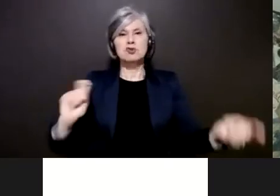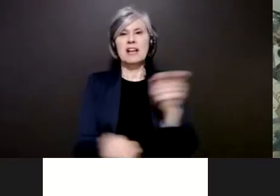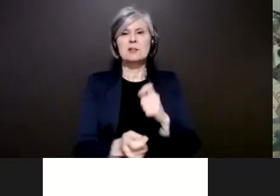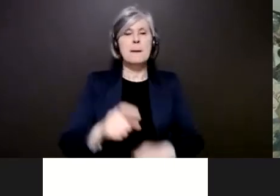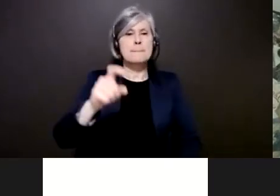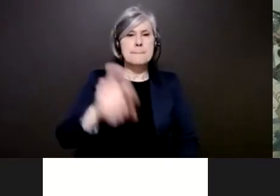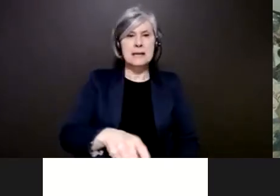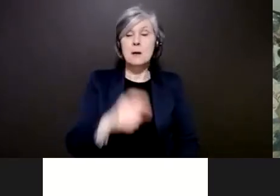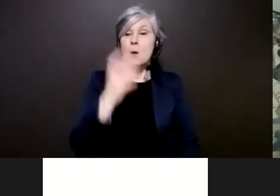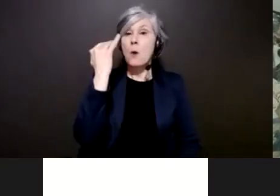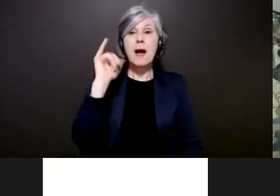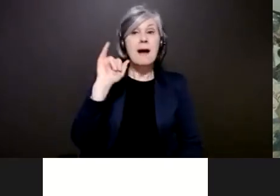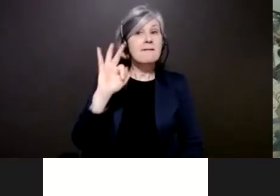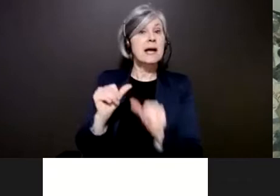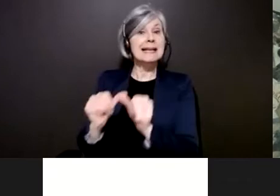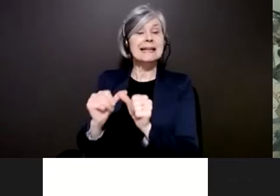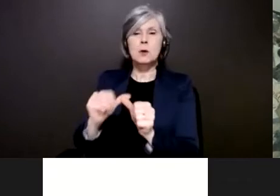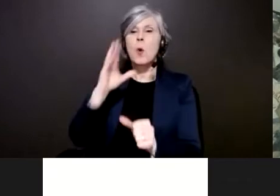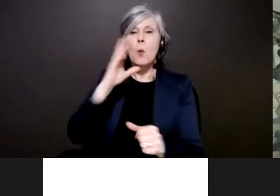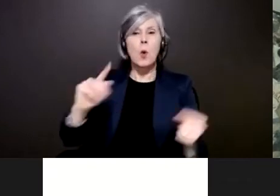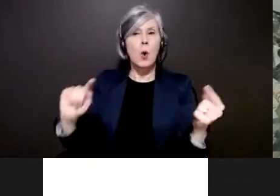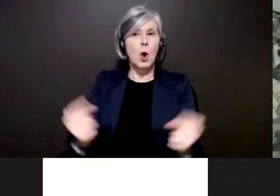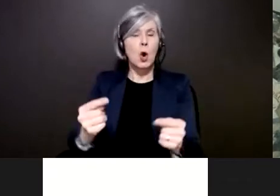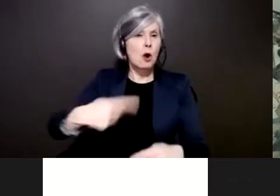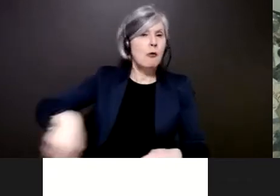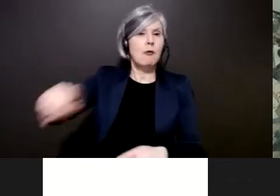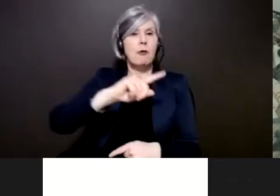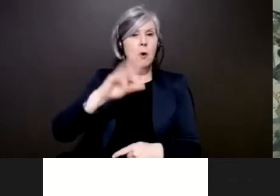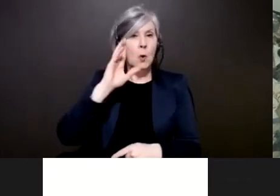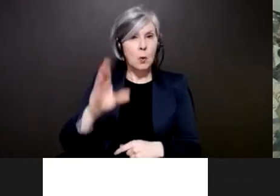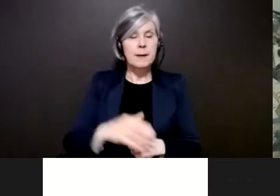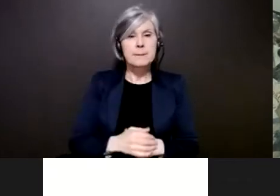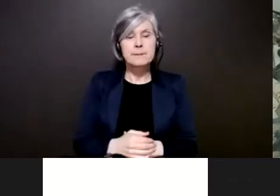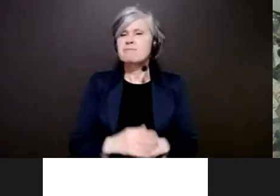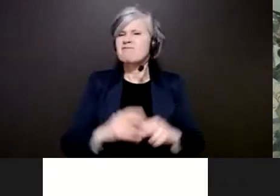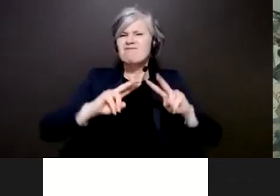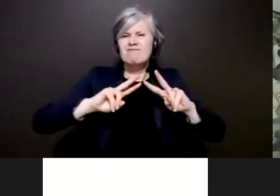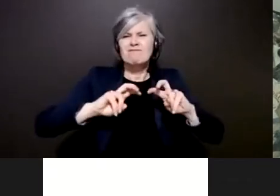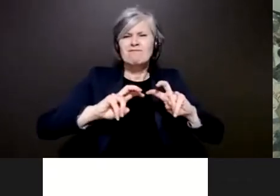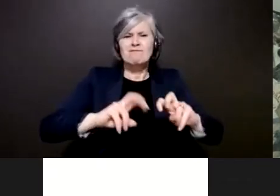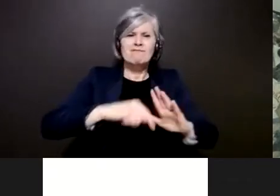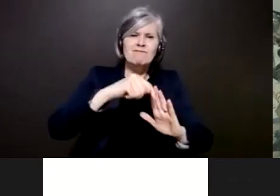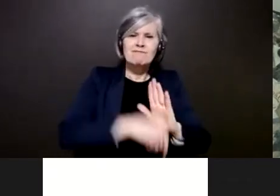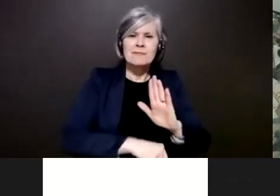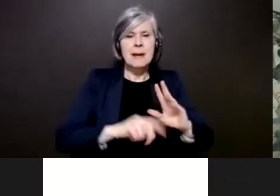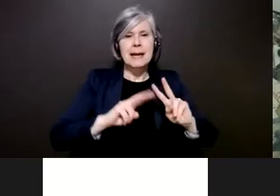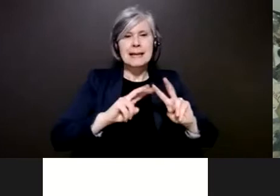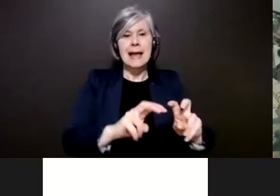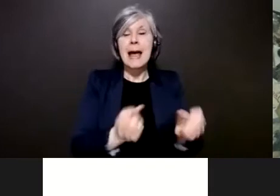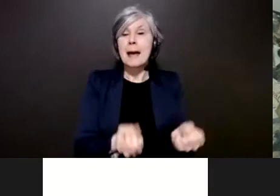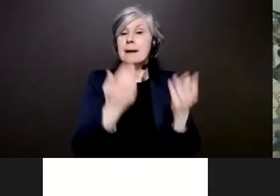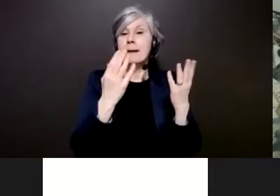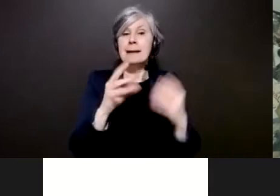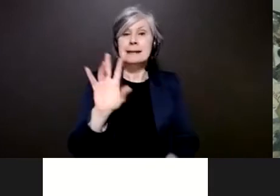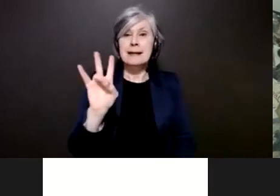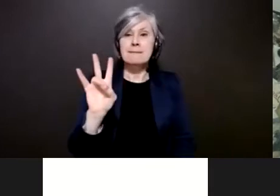global review of the health consequences of ageism is a meta-analysis with 7 million participants,